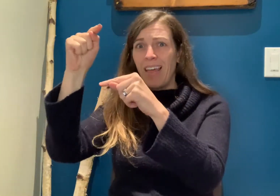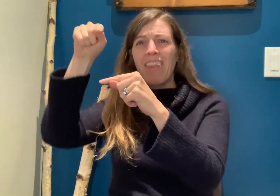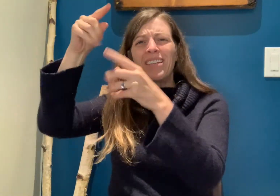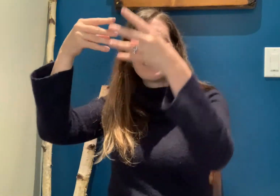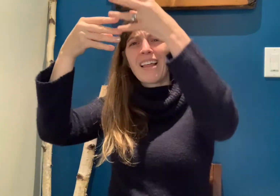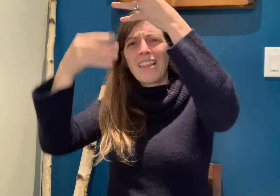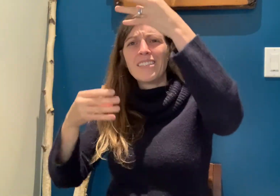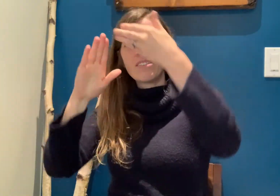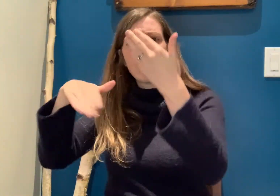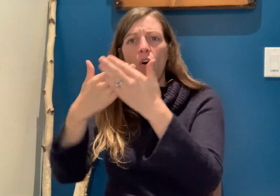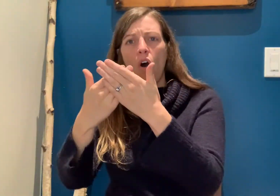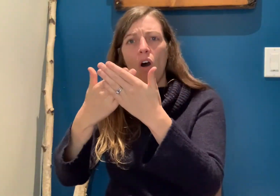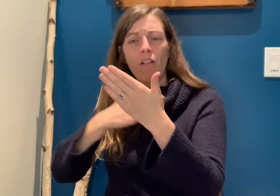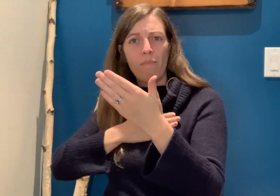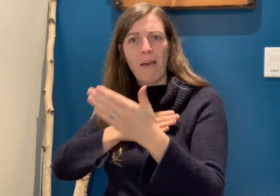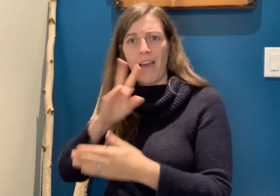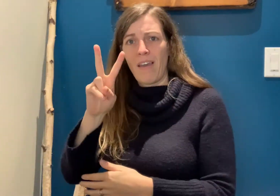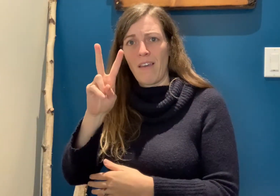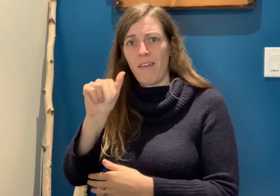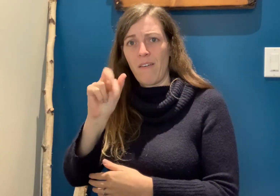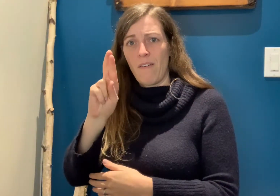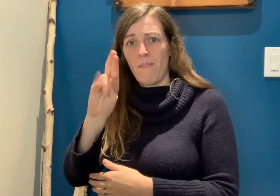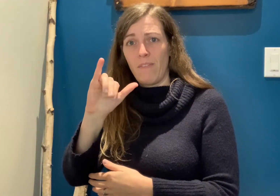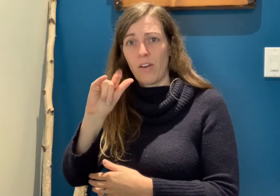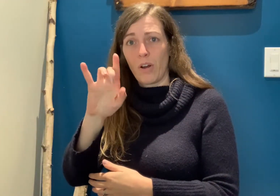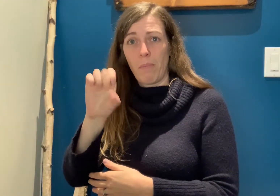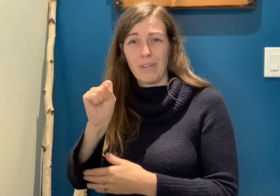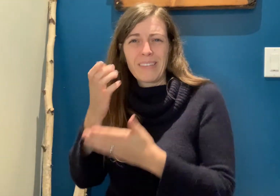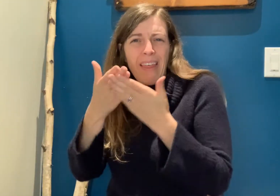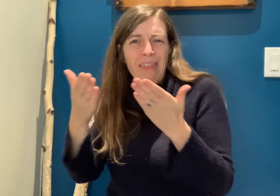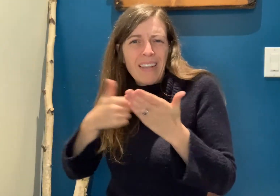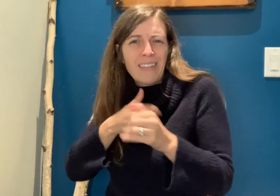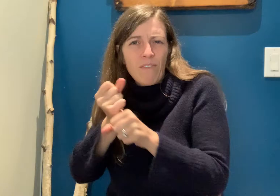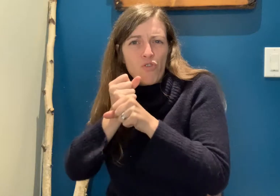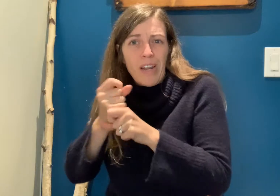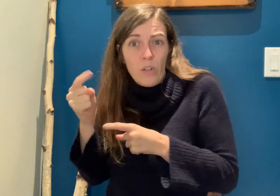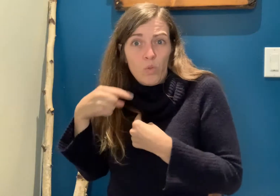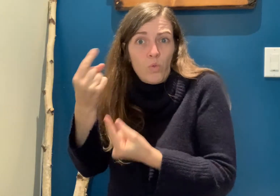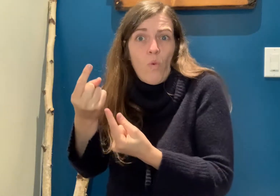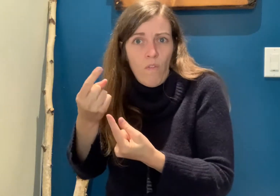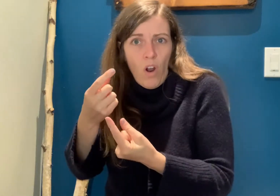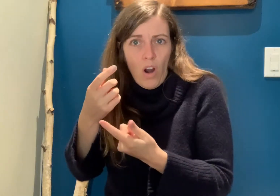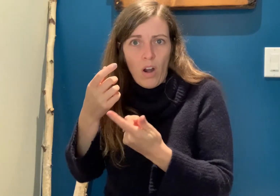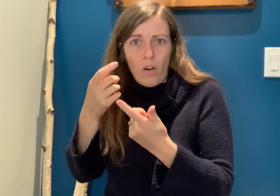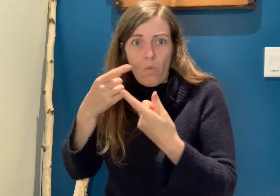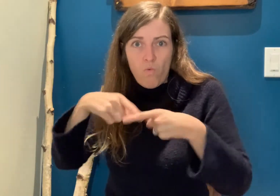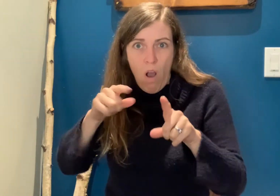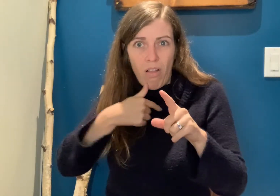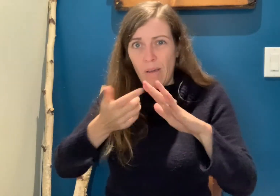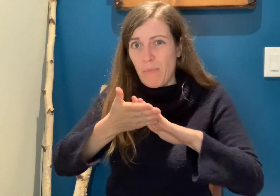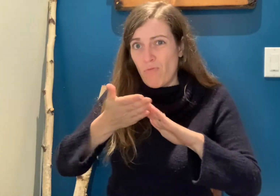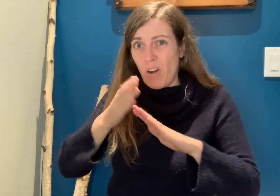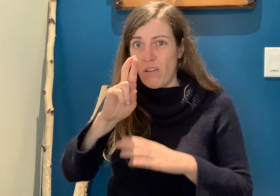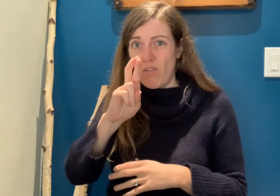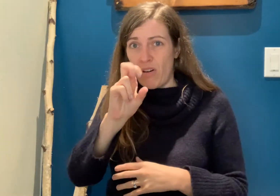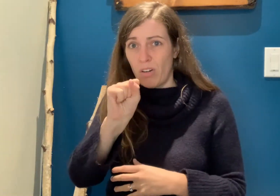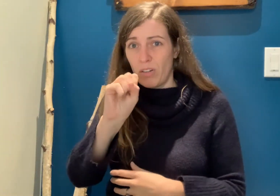If you look at my screen in that top right corner, you're going to see all of the variables that I've created so far in this session.